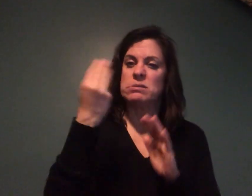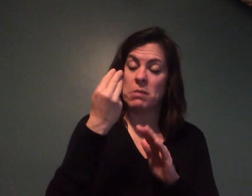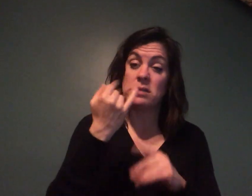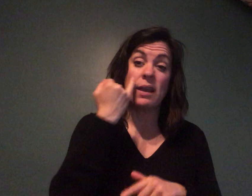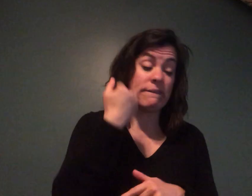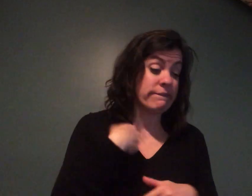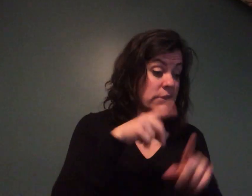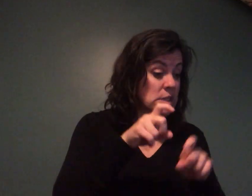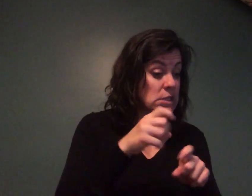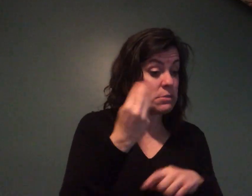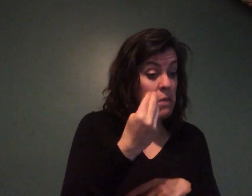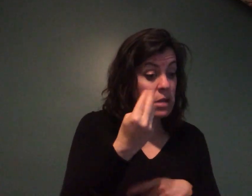for me?